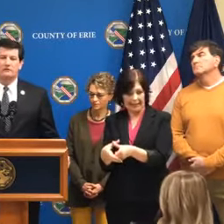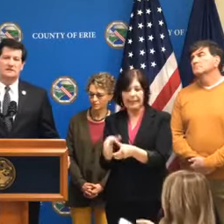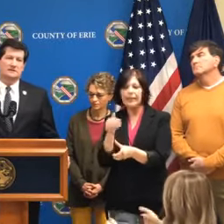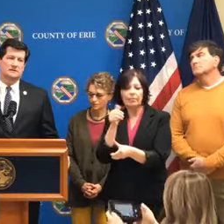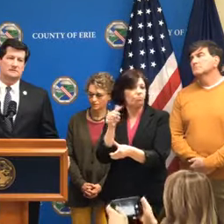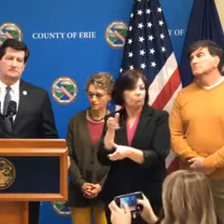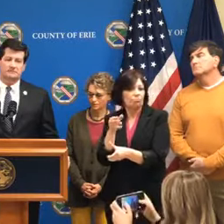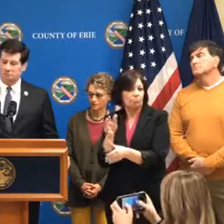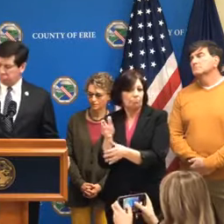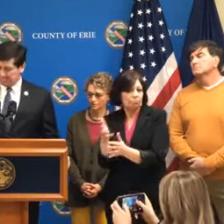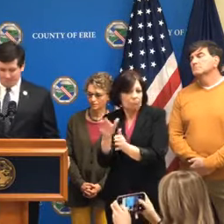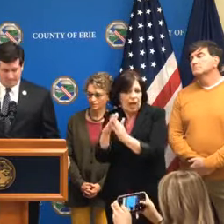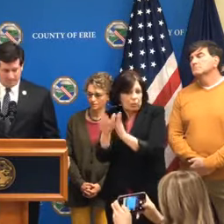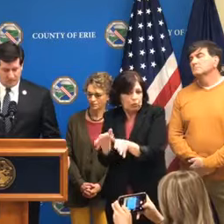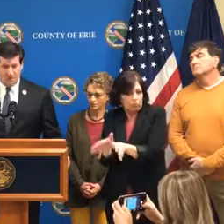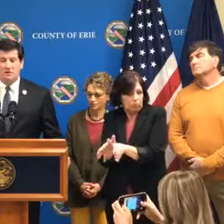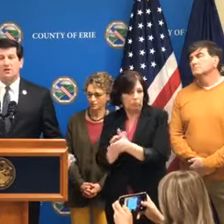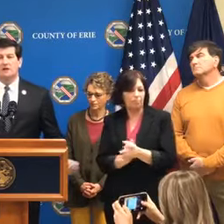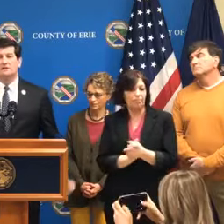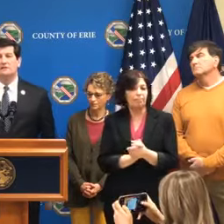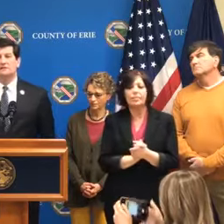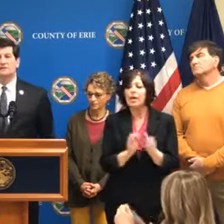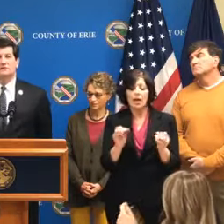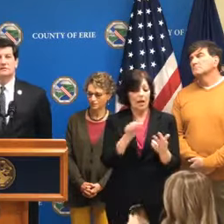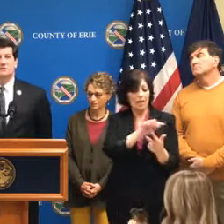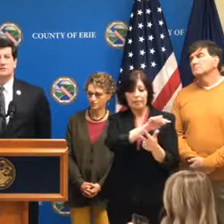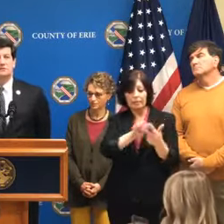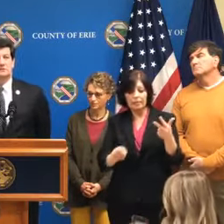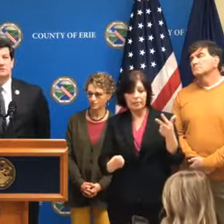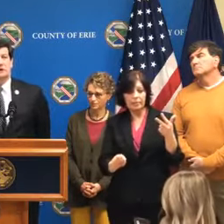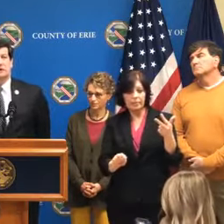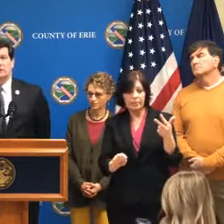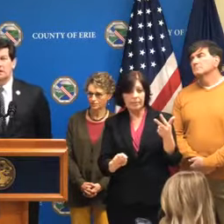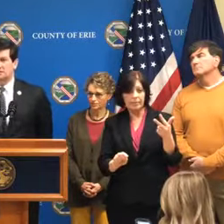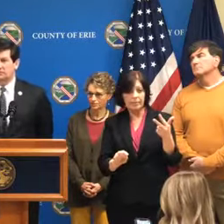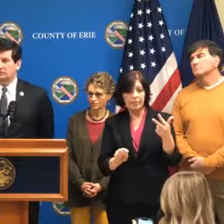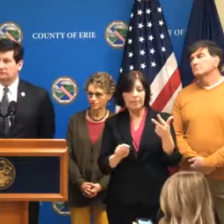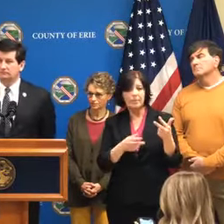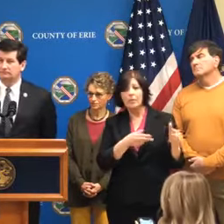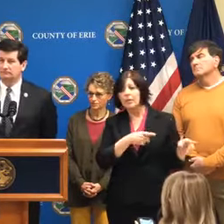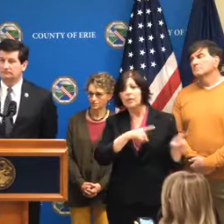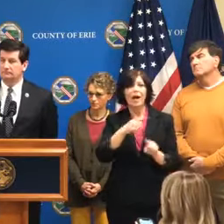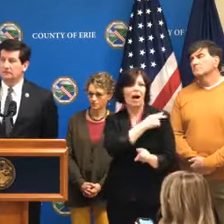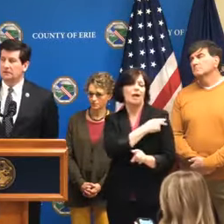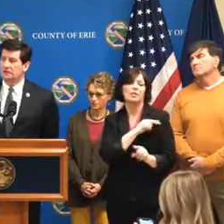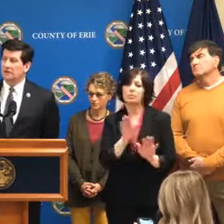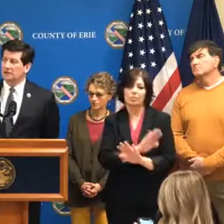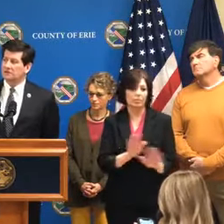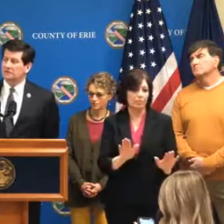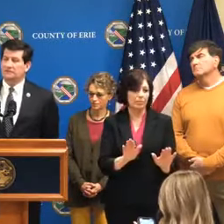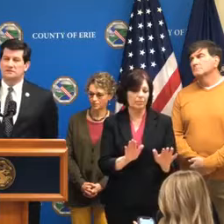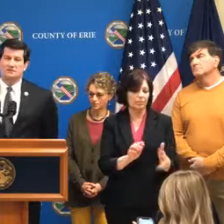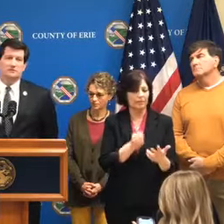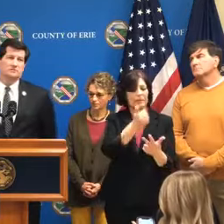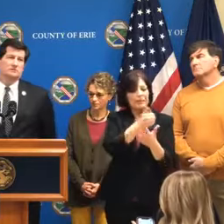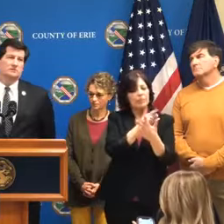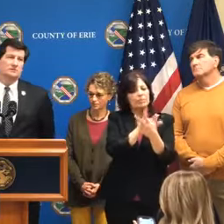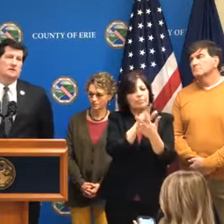private residence. None of these individuals are in hospital. Each of